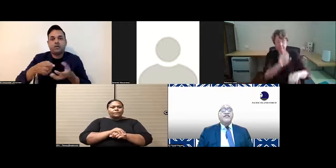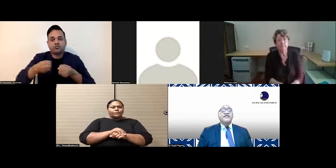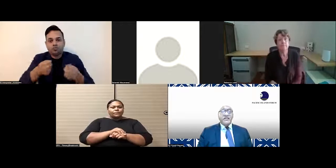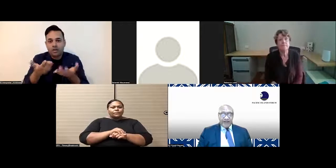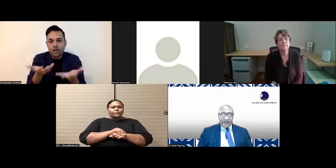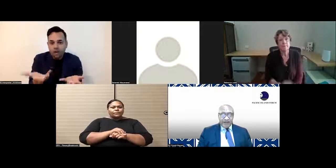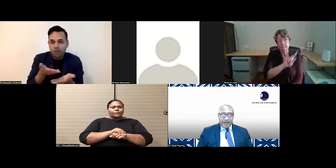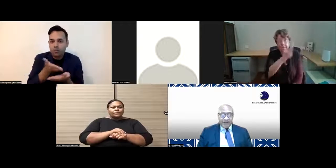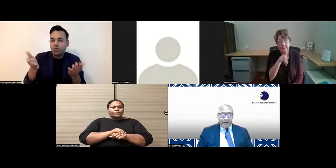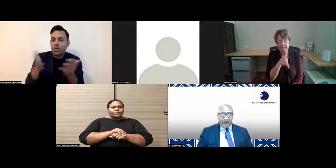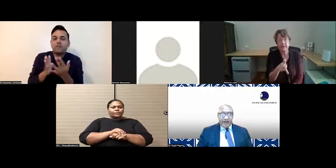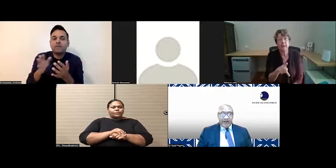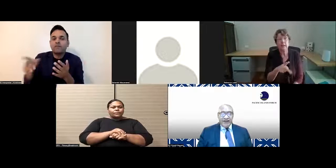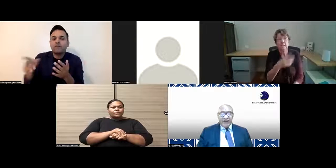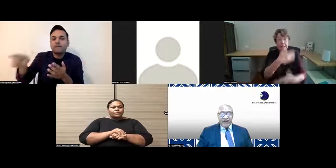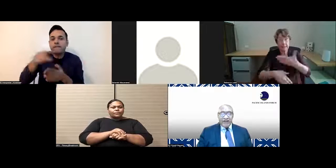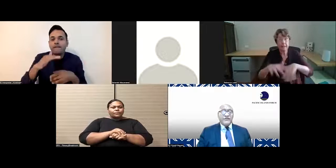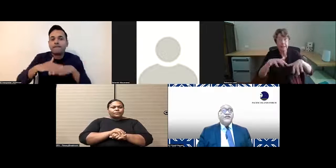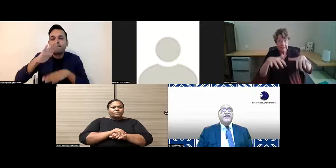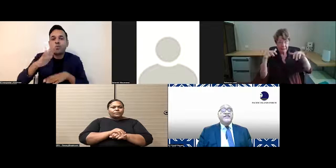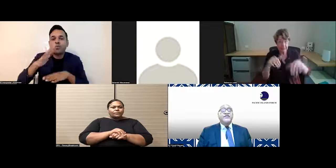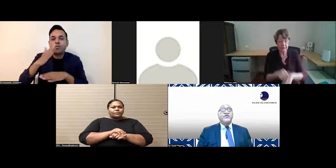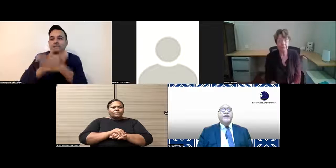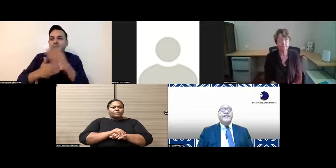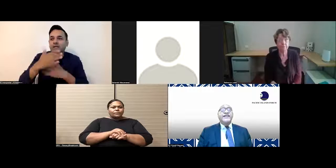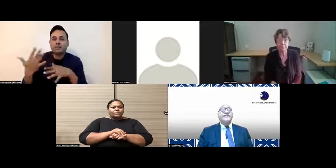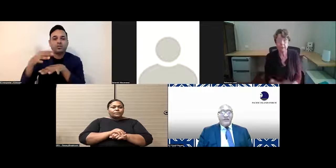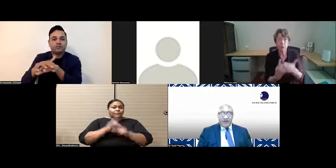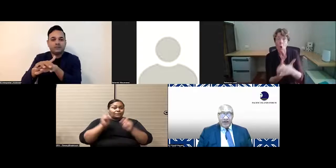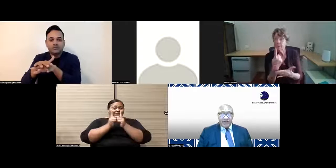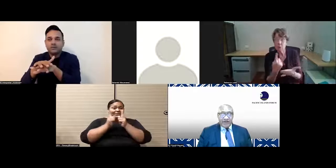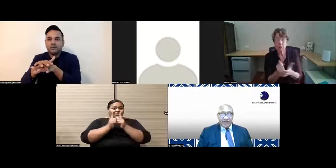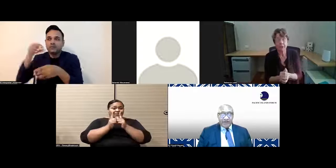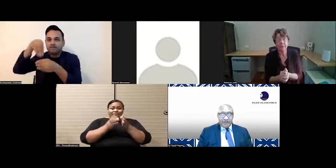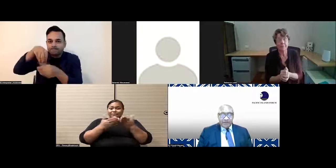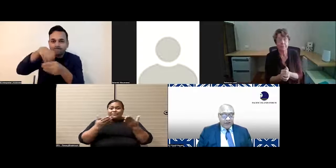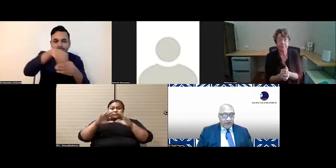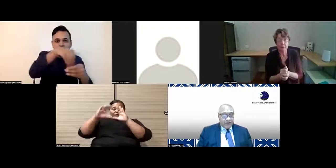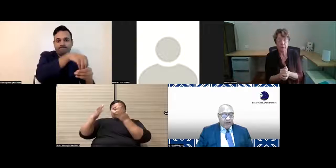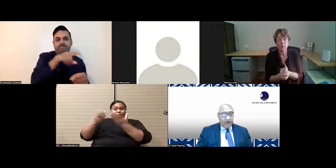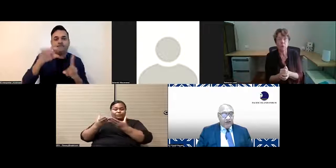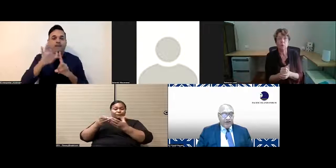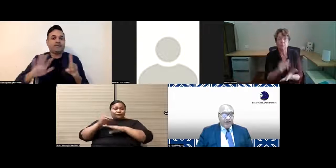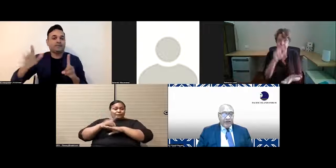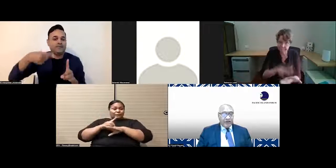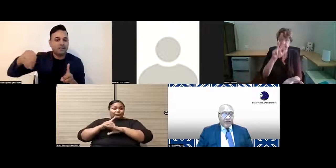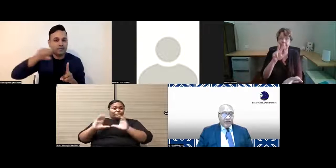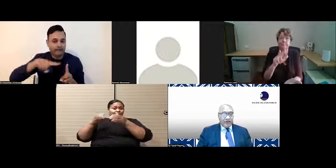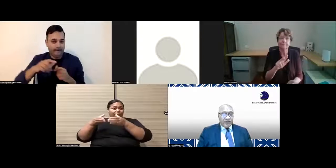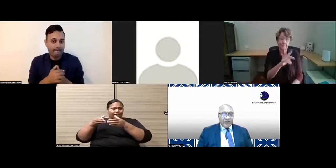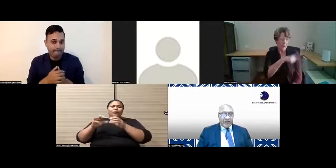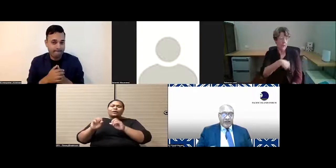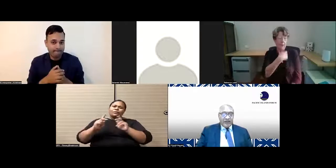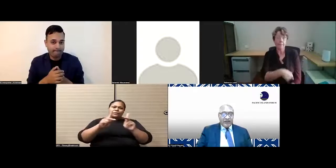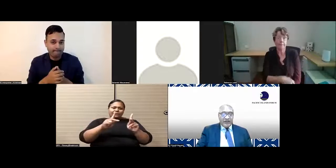Global Disability Summit is an opportunity to once again reaffirm our commitment